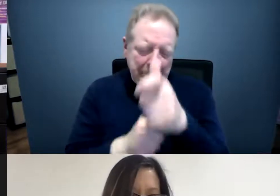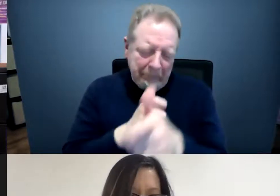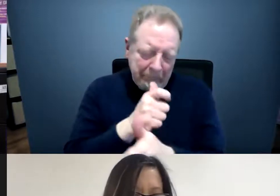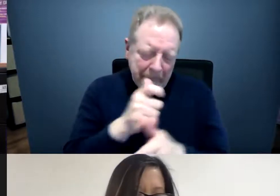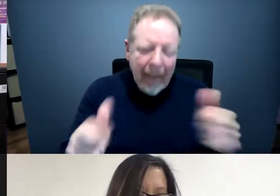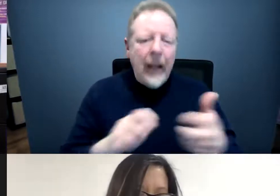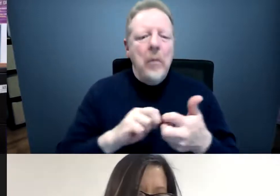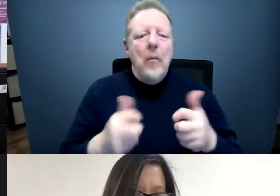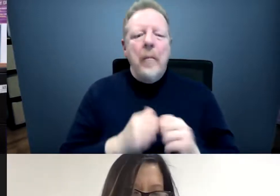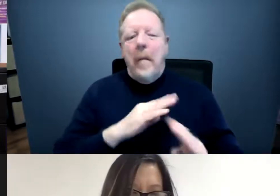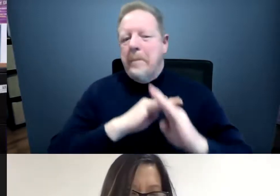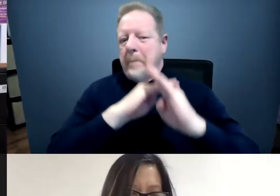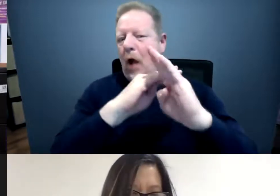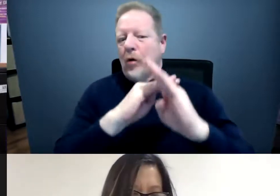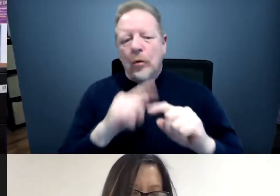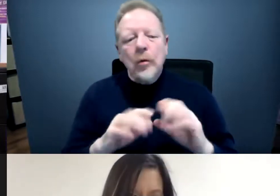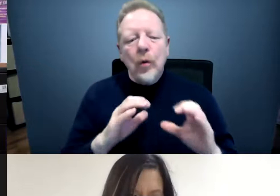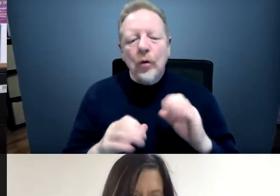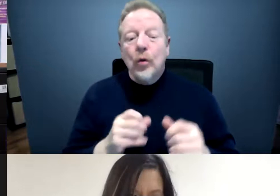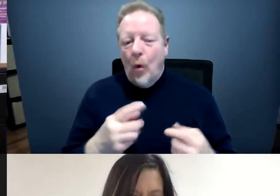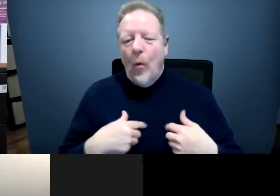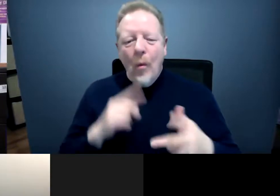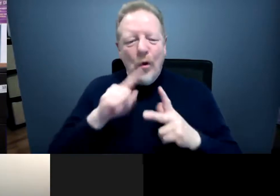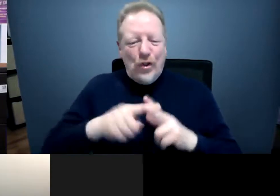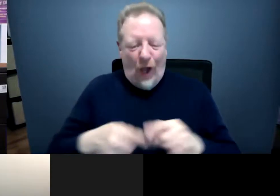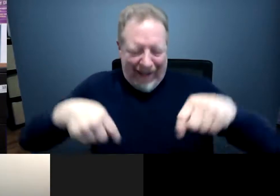So we're going to do what we can here to help.